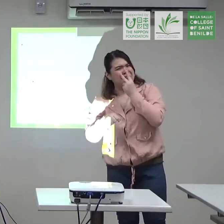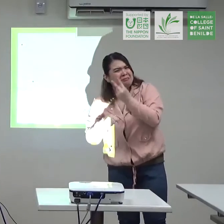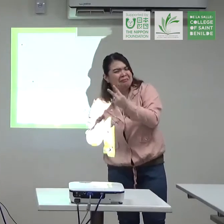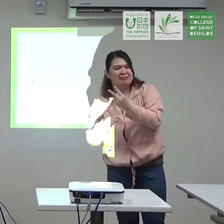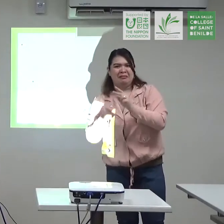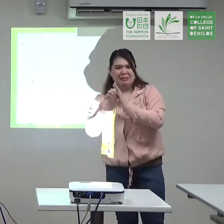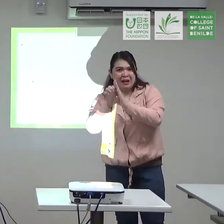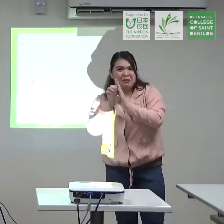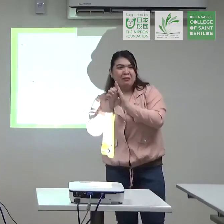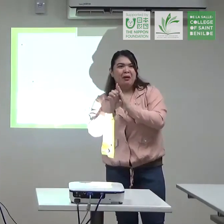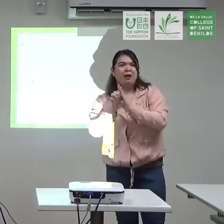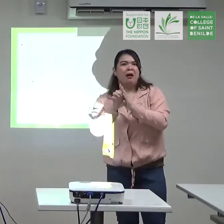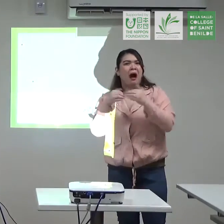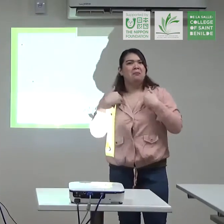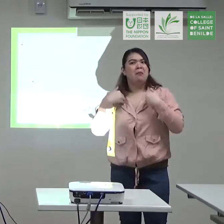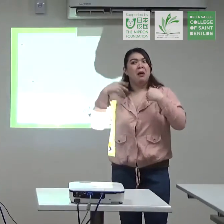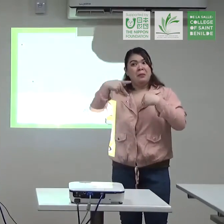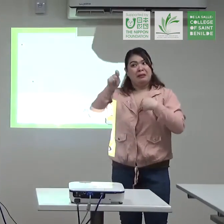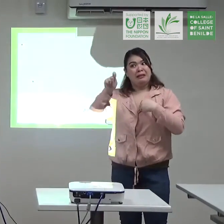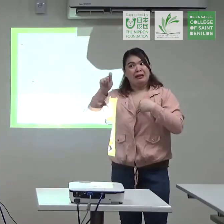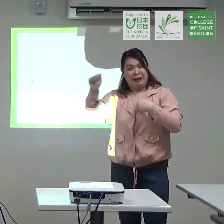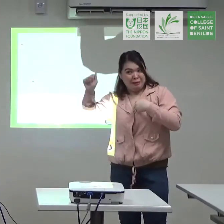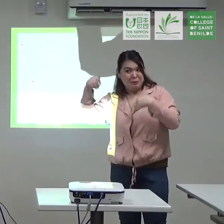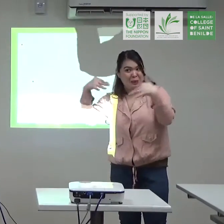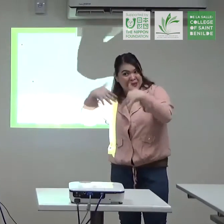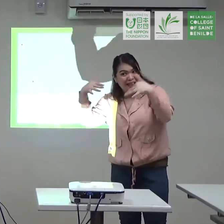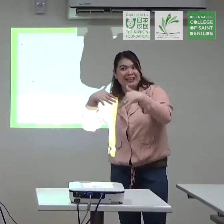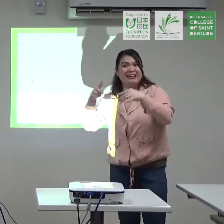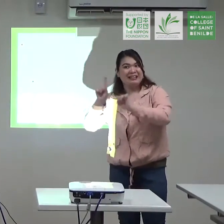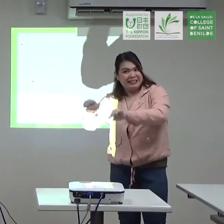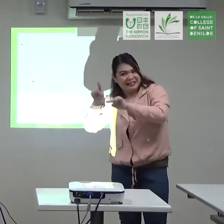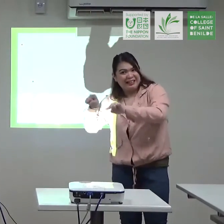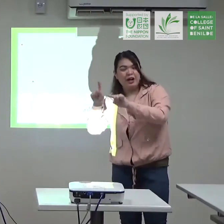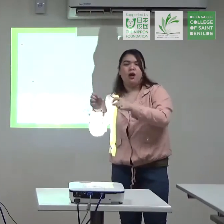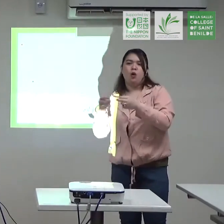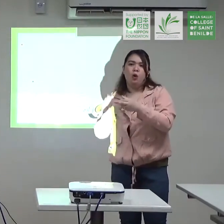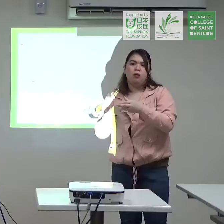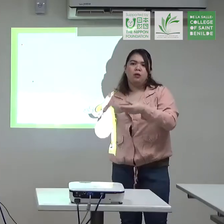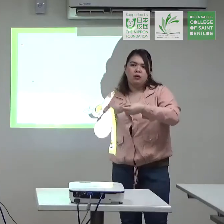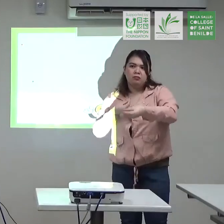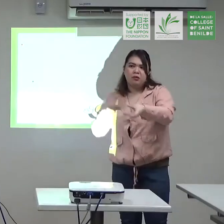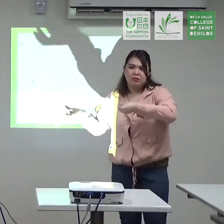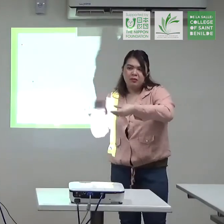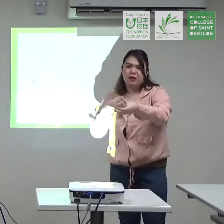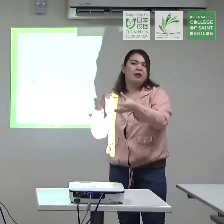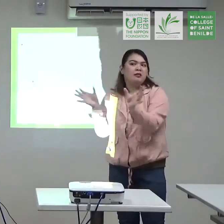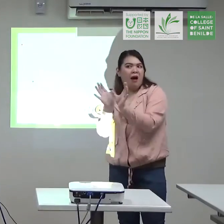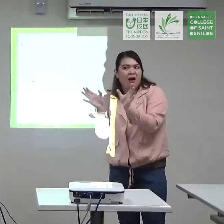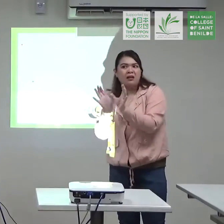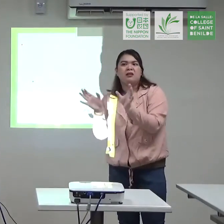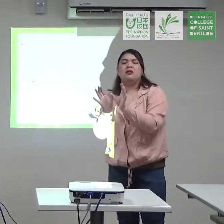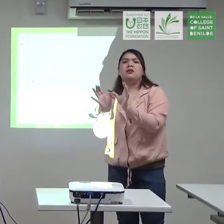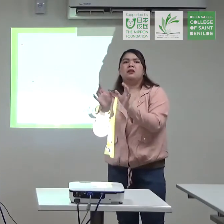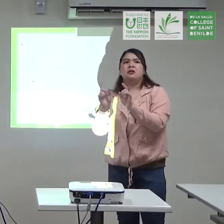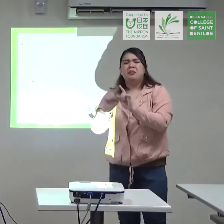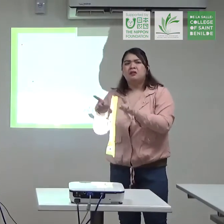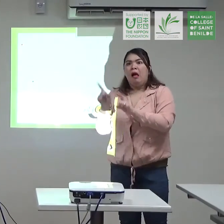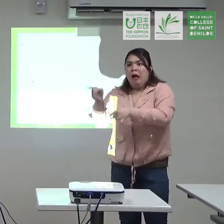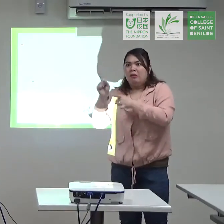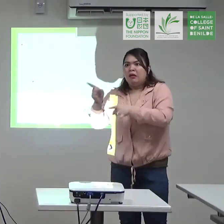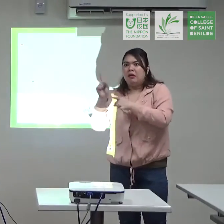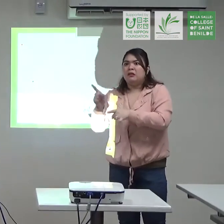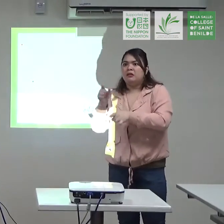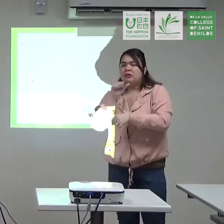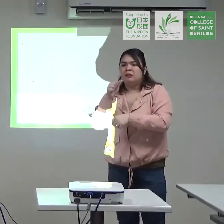during PTA meeting only and distribution of cards only. But never an attempt to bring